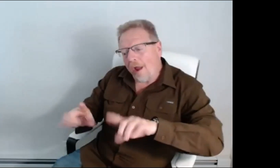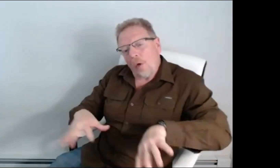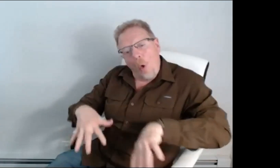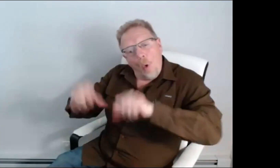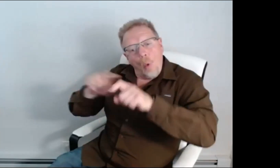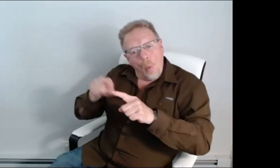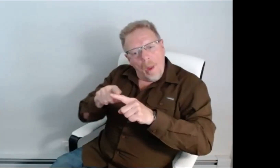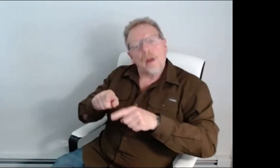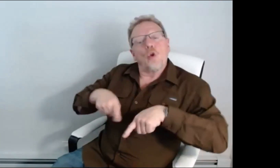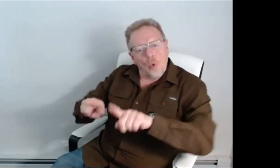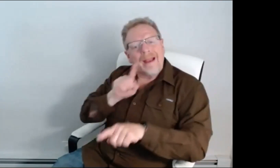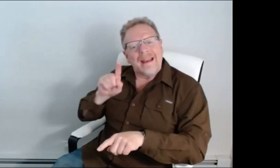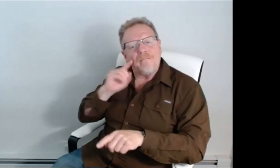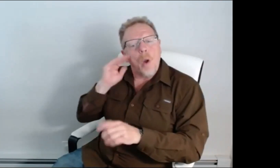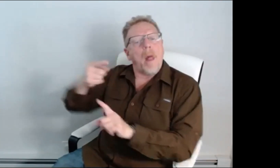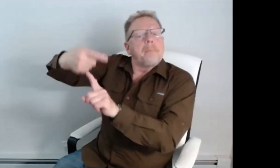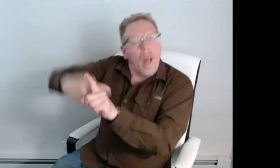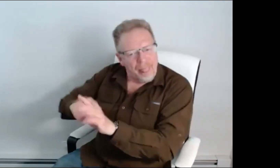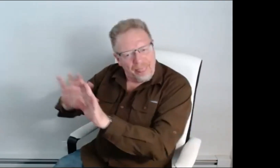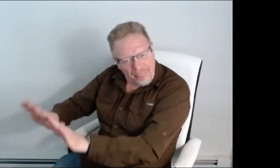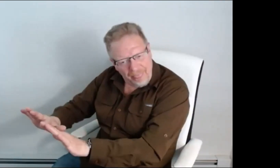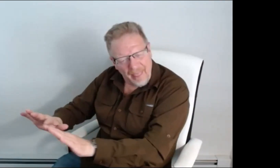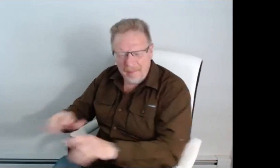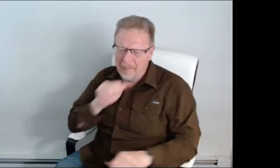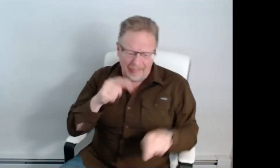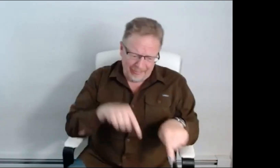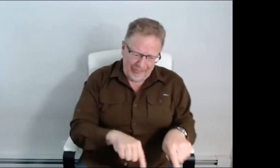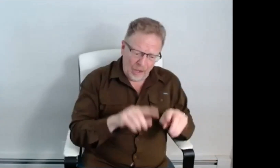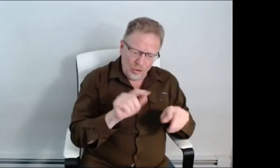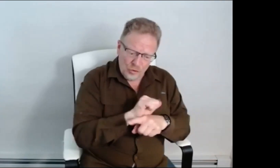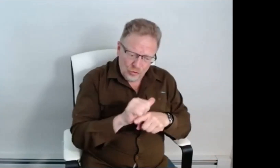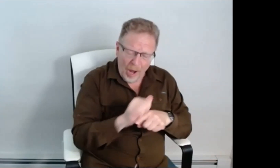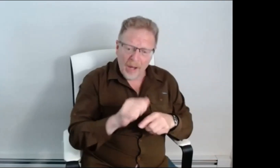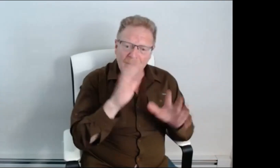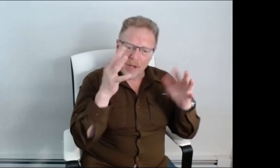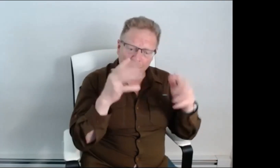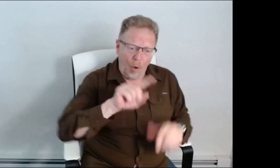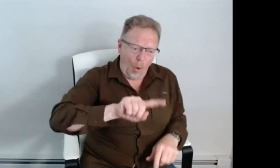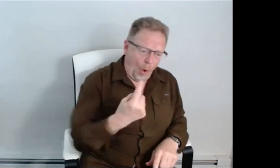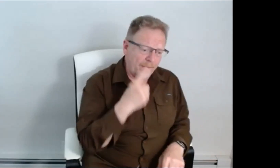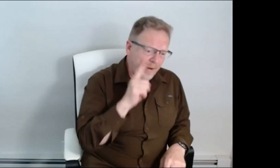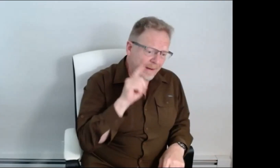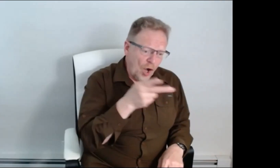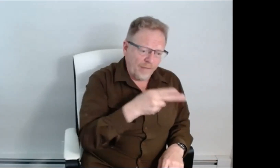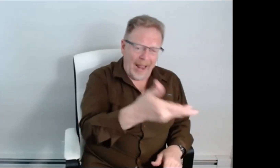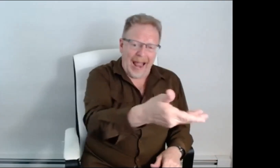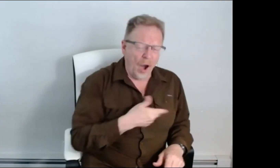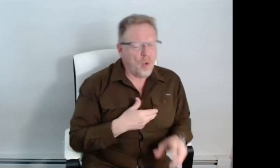But again, we are not going to say it's only for people that want to hire deaf and hard of hearing. It's for anybody that wants it, but